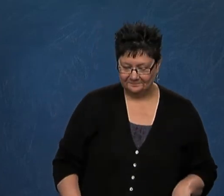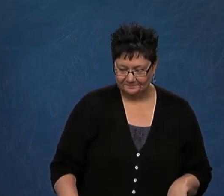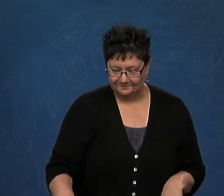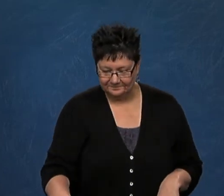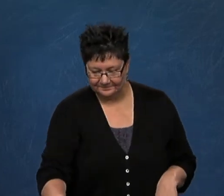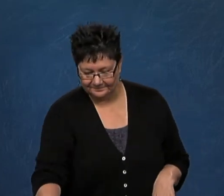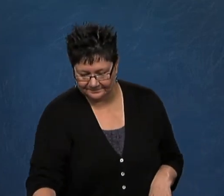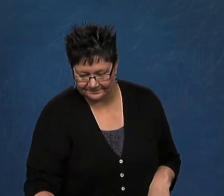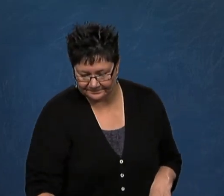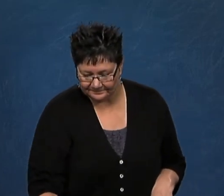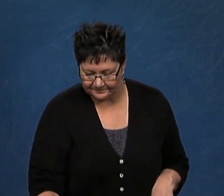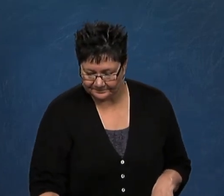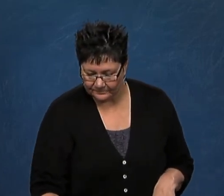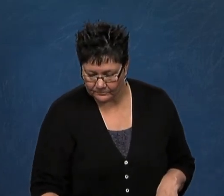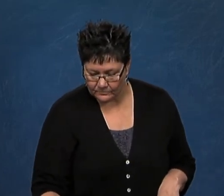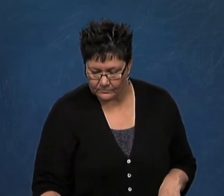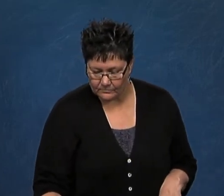that we come up with new ideas.